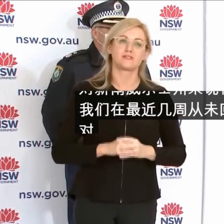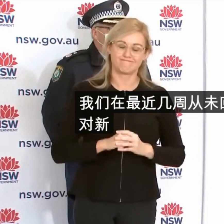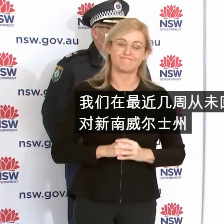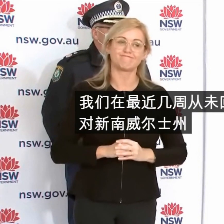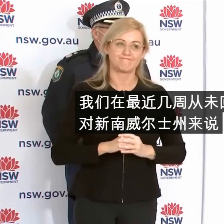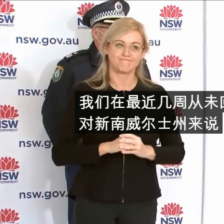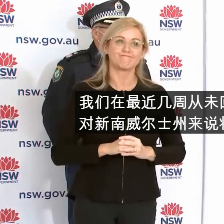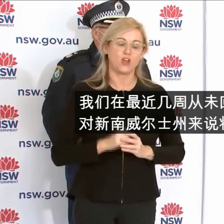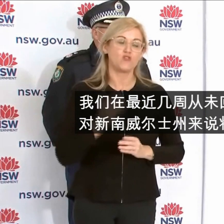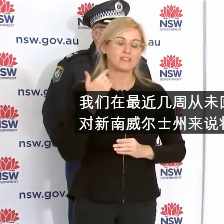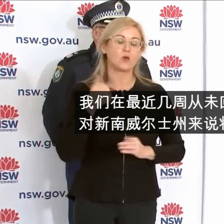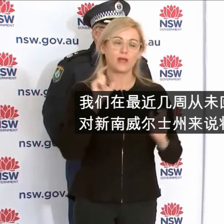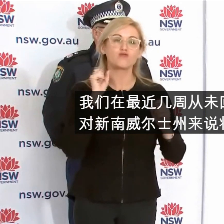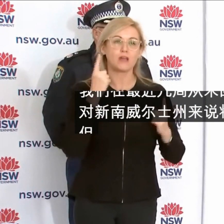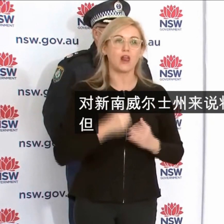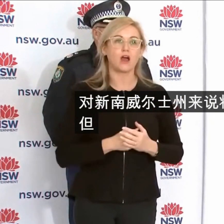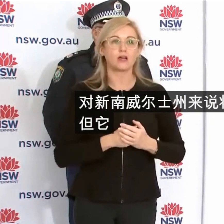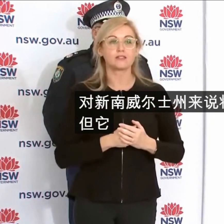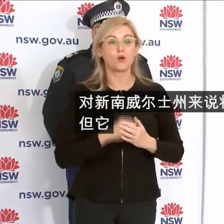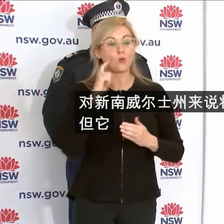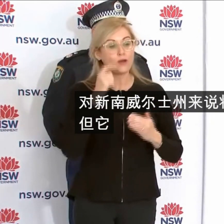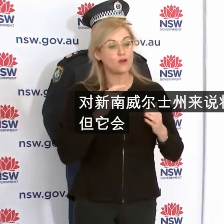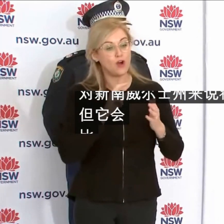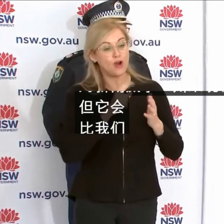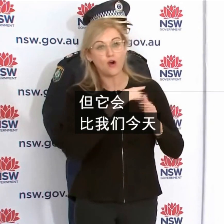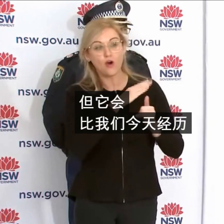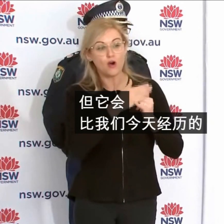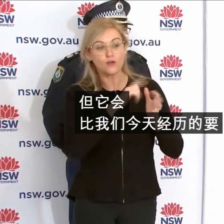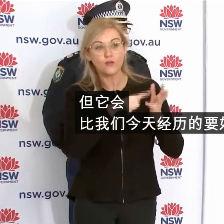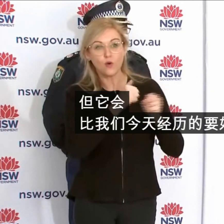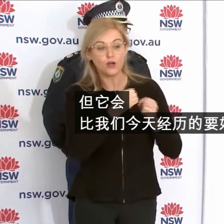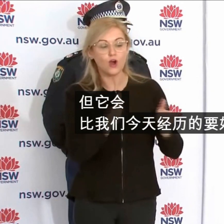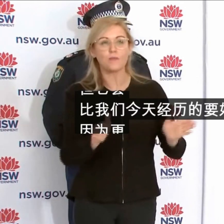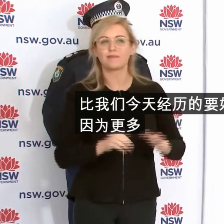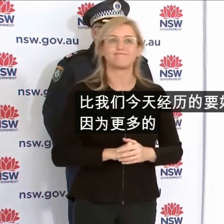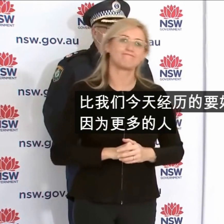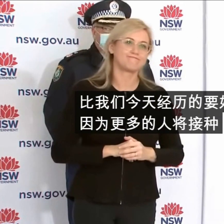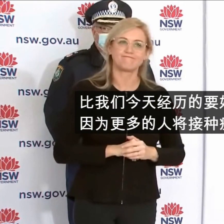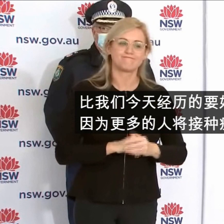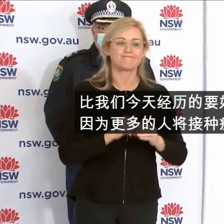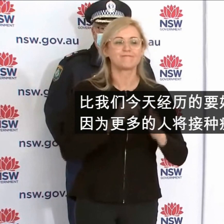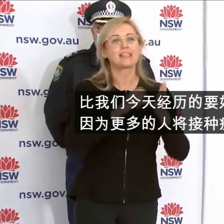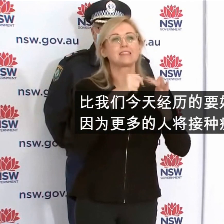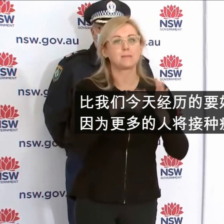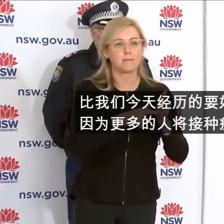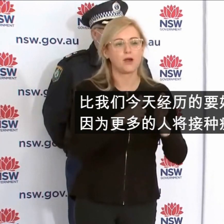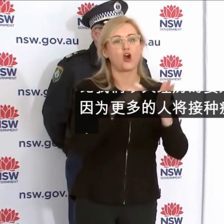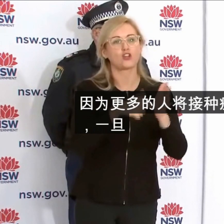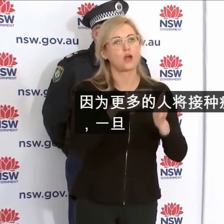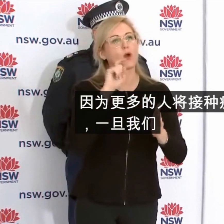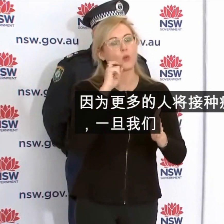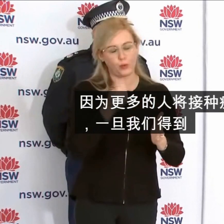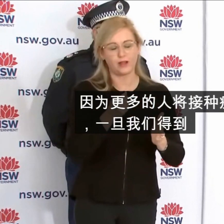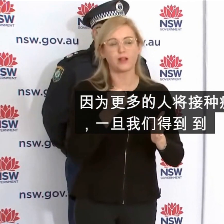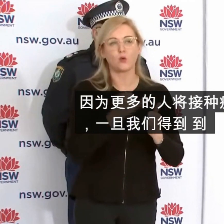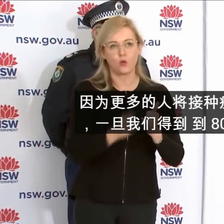that in recent weeks. It will be difficult for New South Wales, but it will be better than what we're experiencing today because more people will be vaccinated.